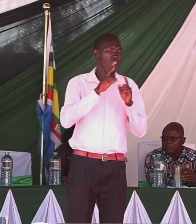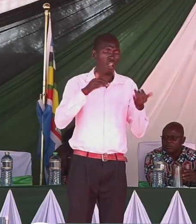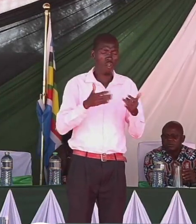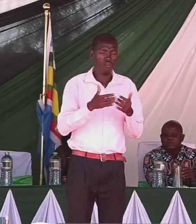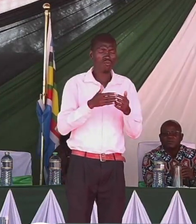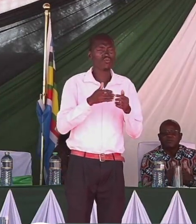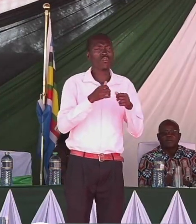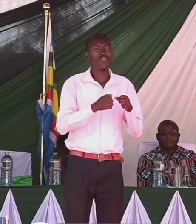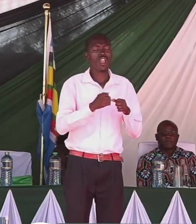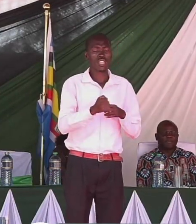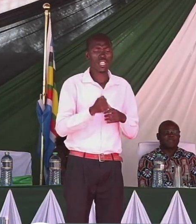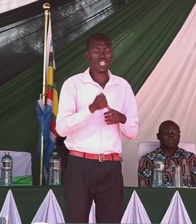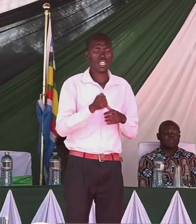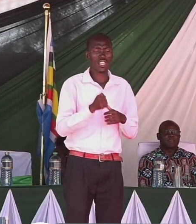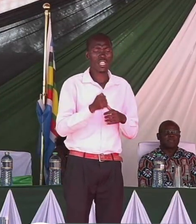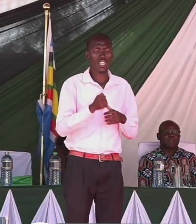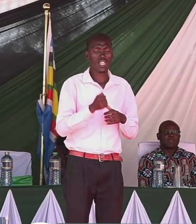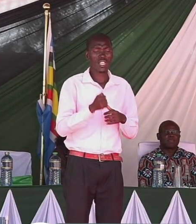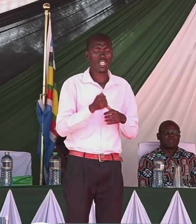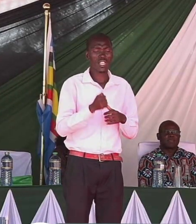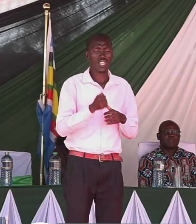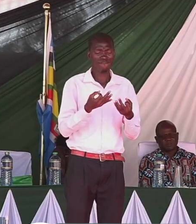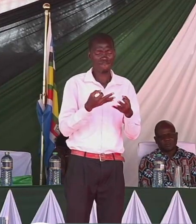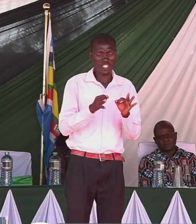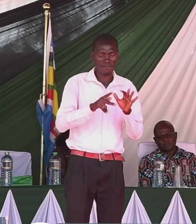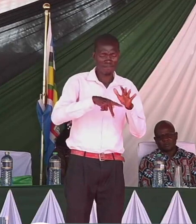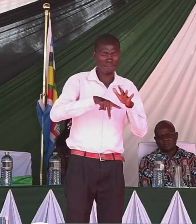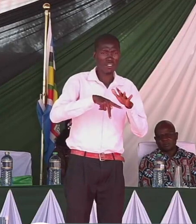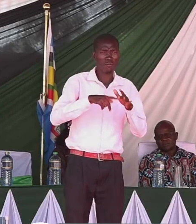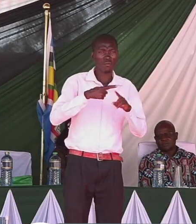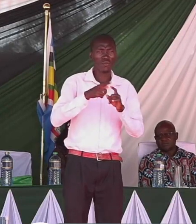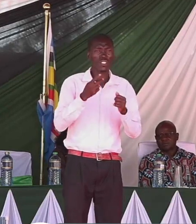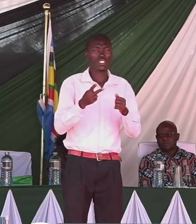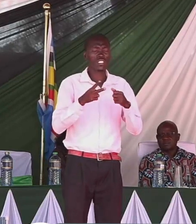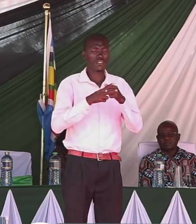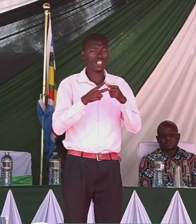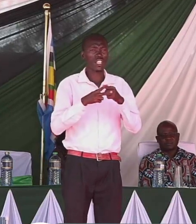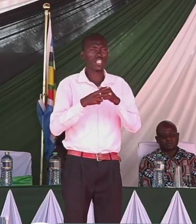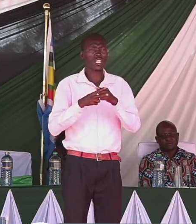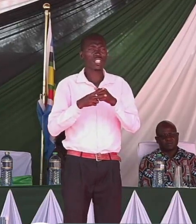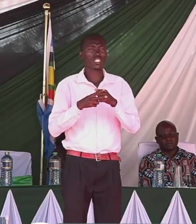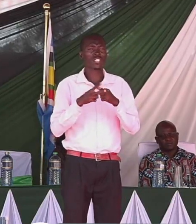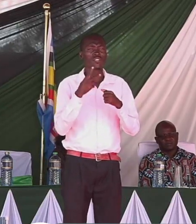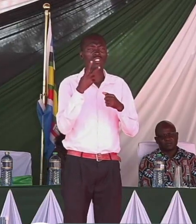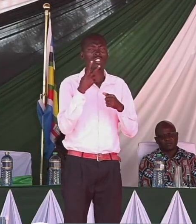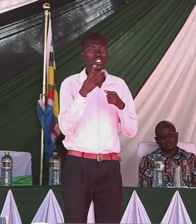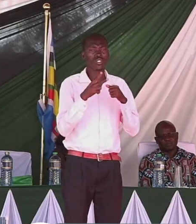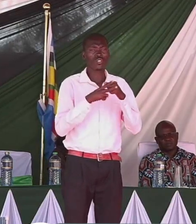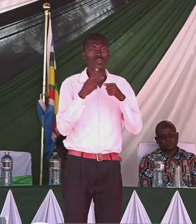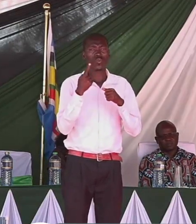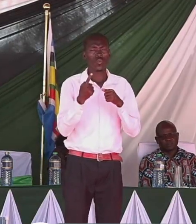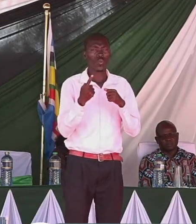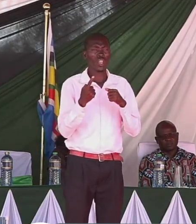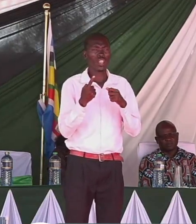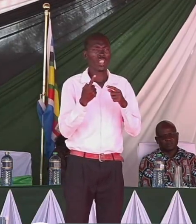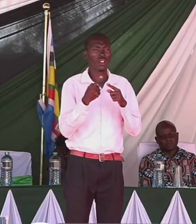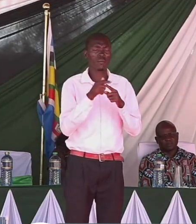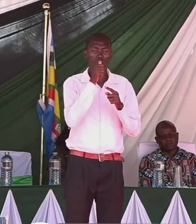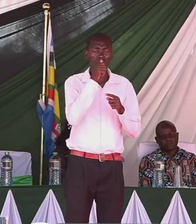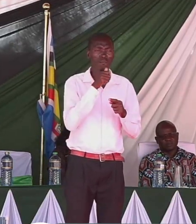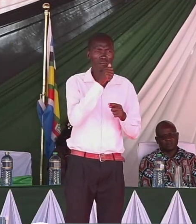Kajiado. Pre-primary schools are 771 public. There are very many